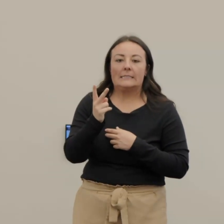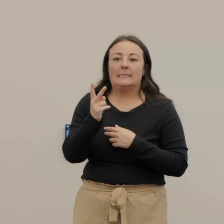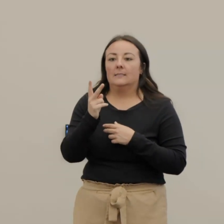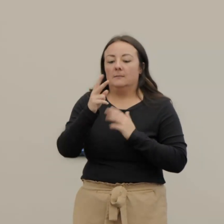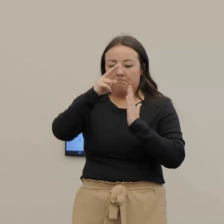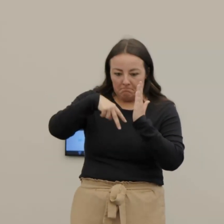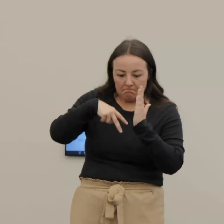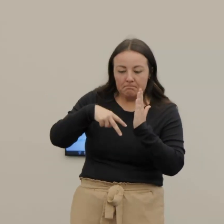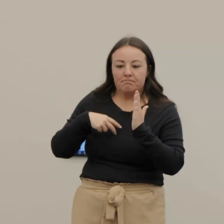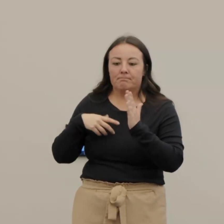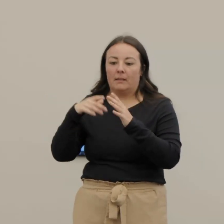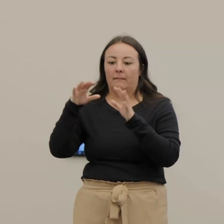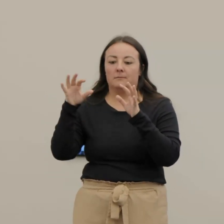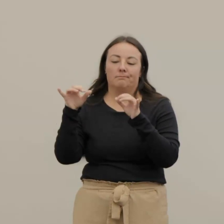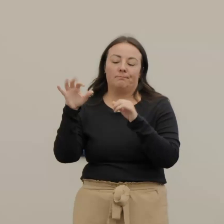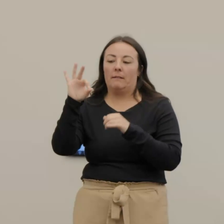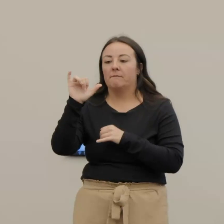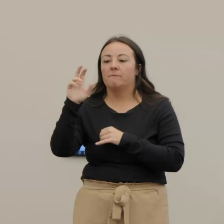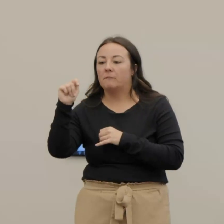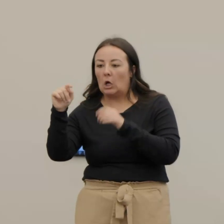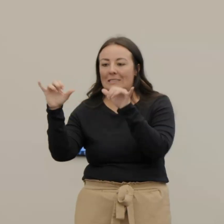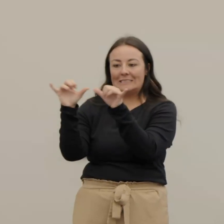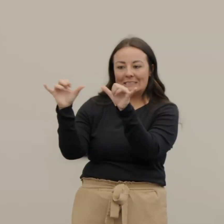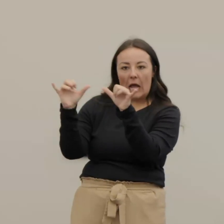the structure, and logical design.